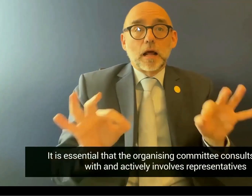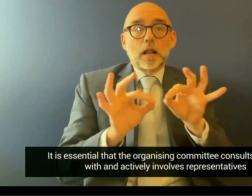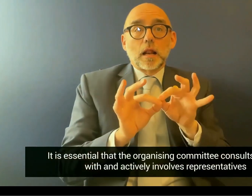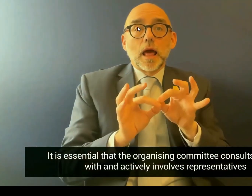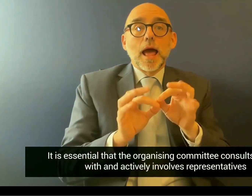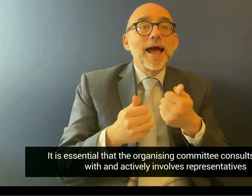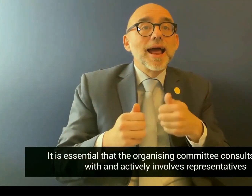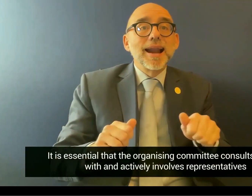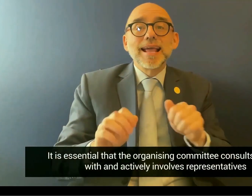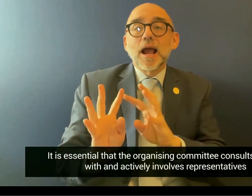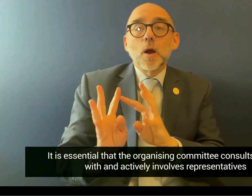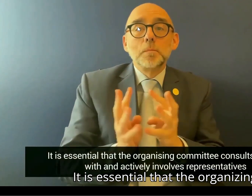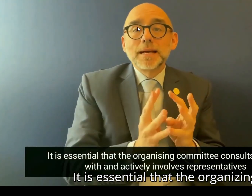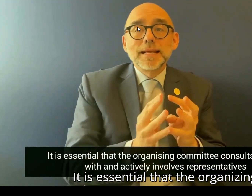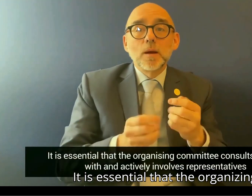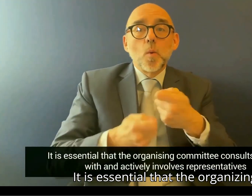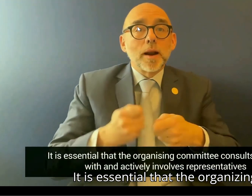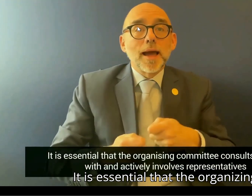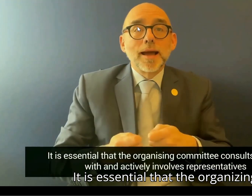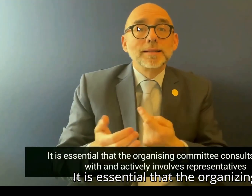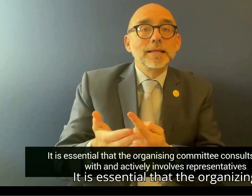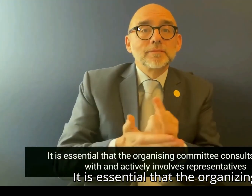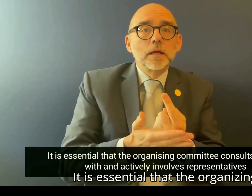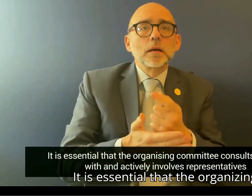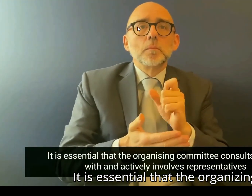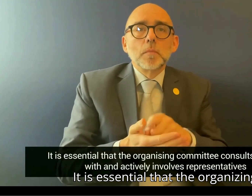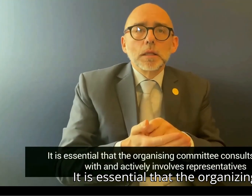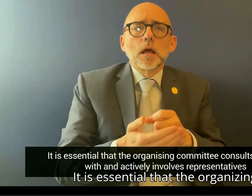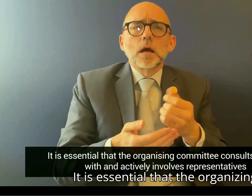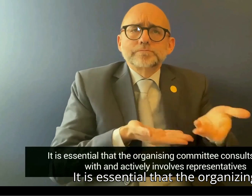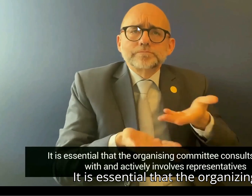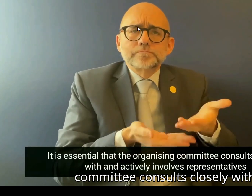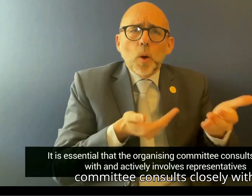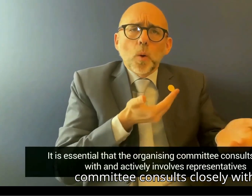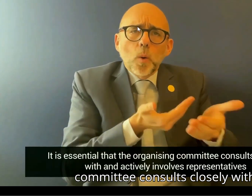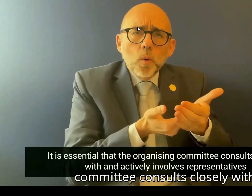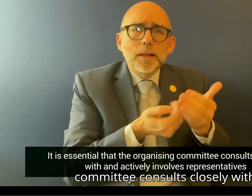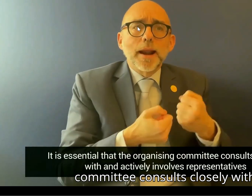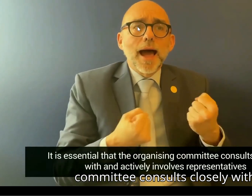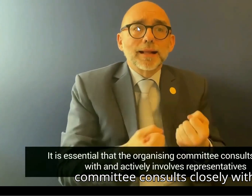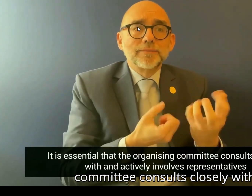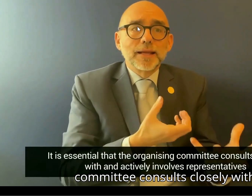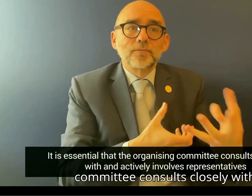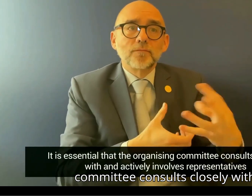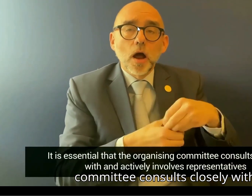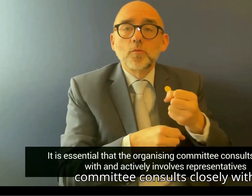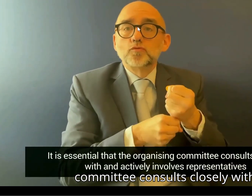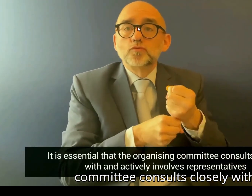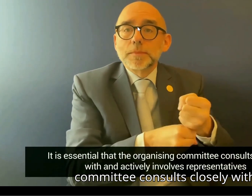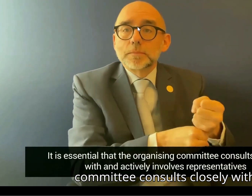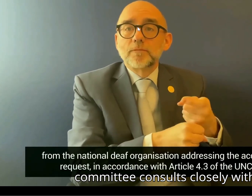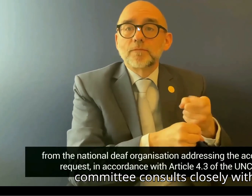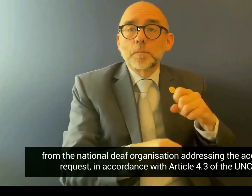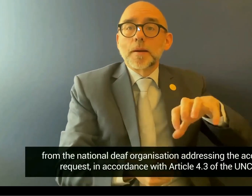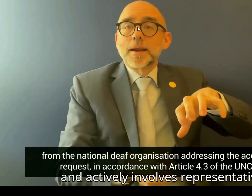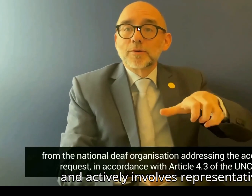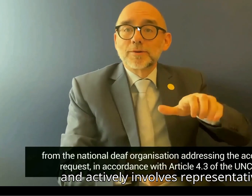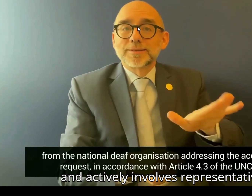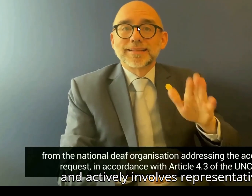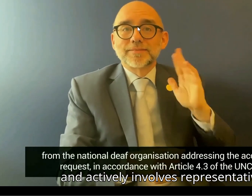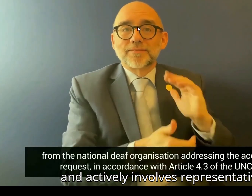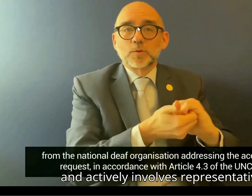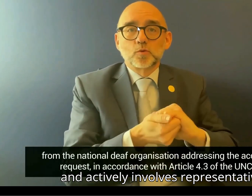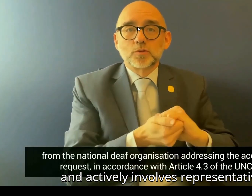sessions. It is essential that the organising committee consults closely with